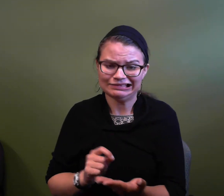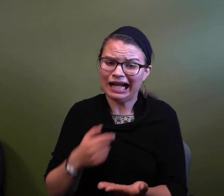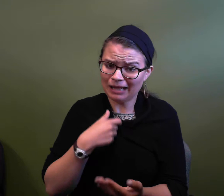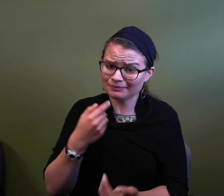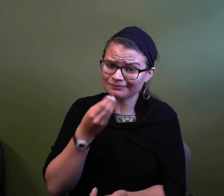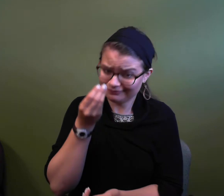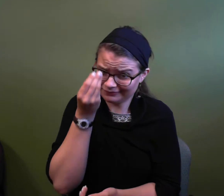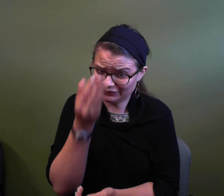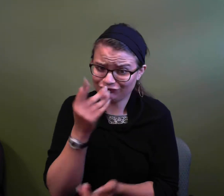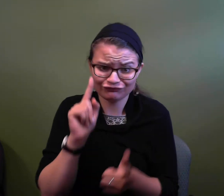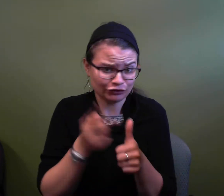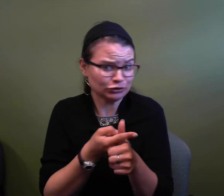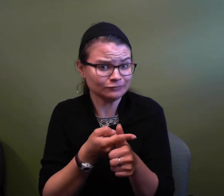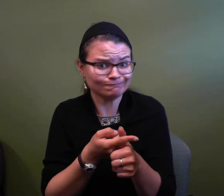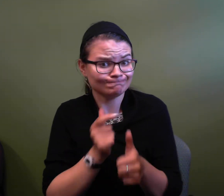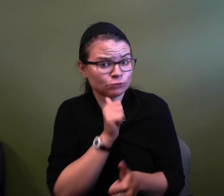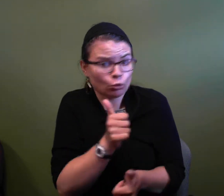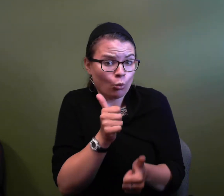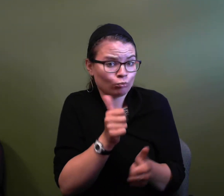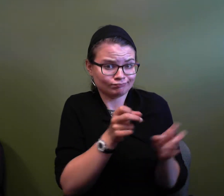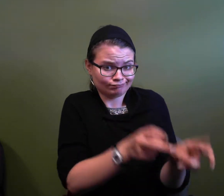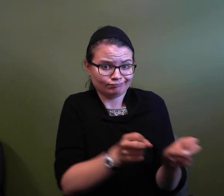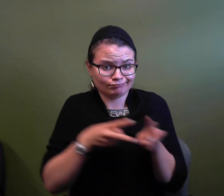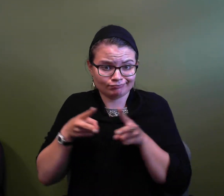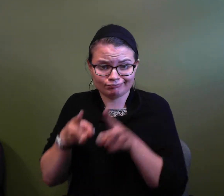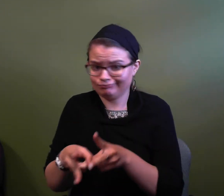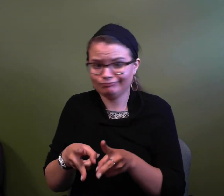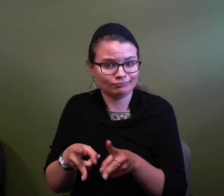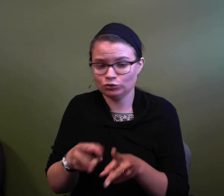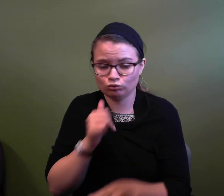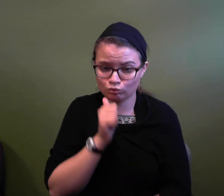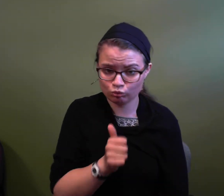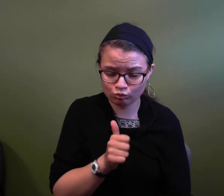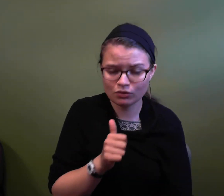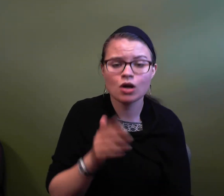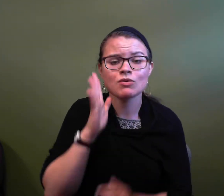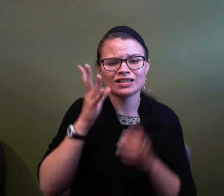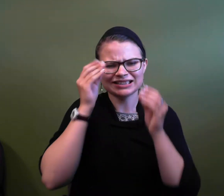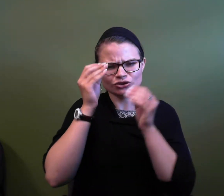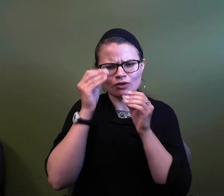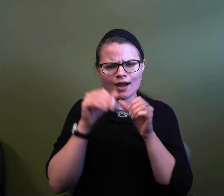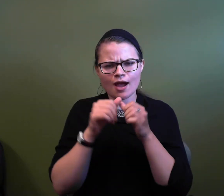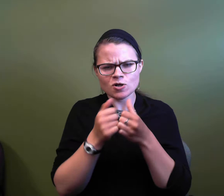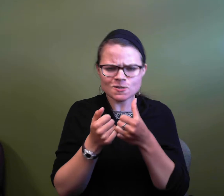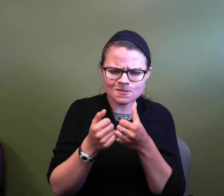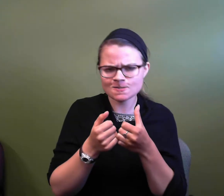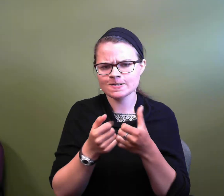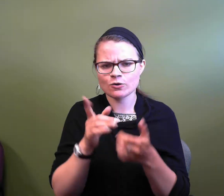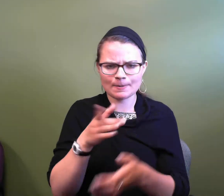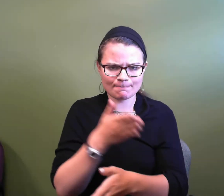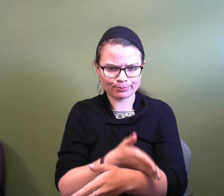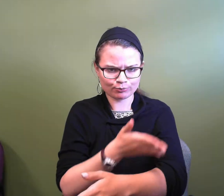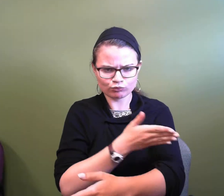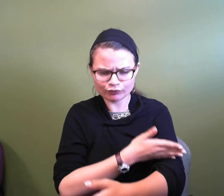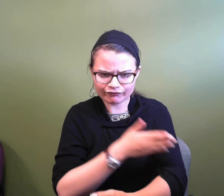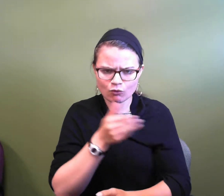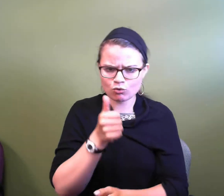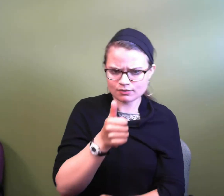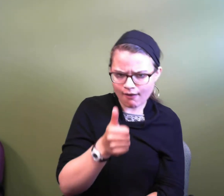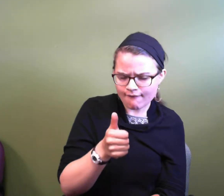don't copy, and I'm going to teach you ways in order to improve yourself and your answer by